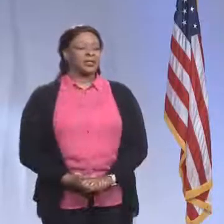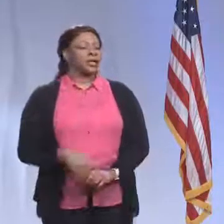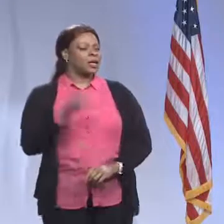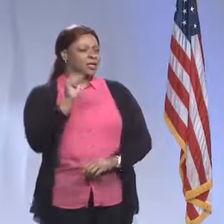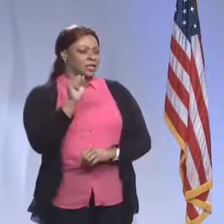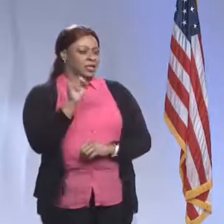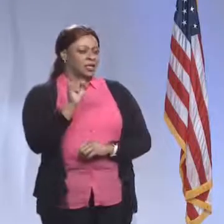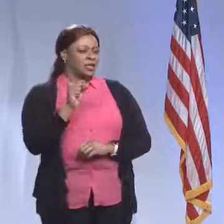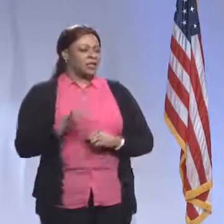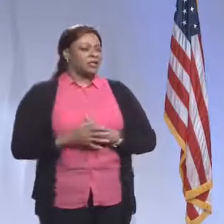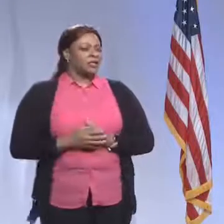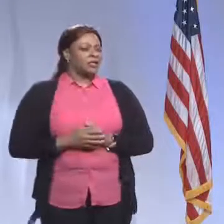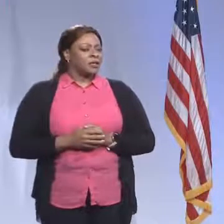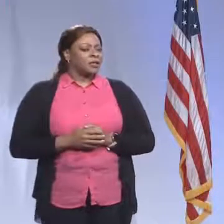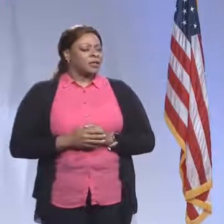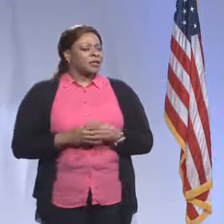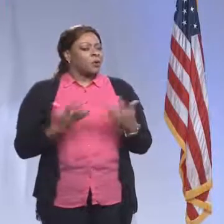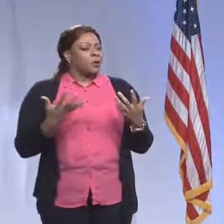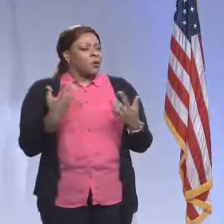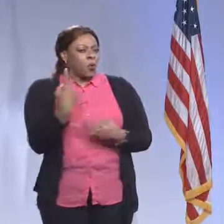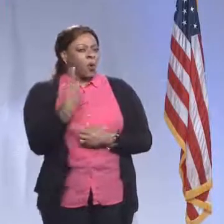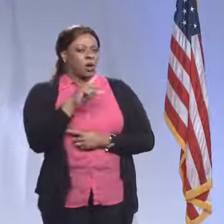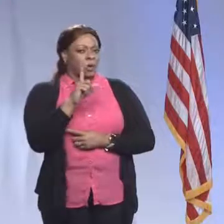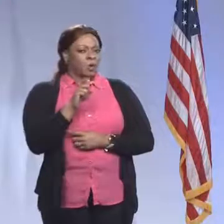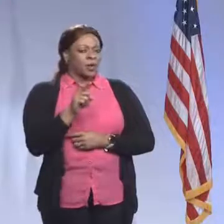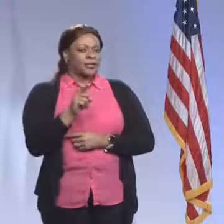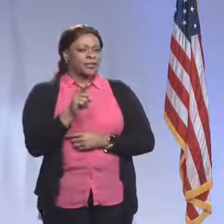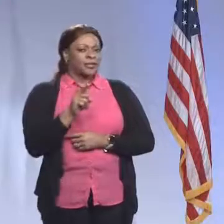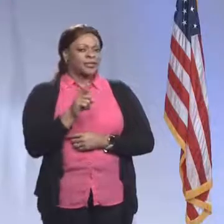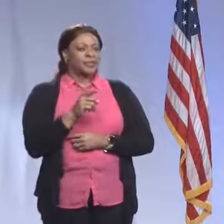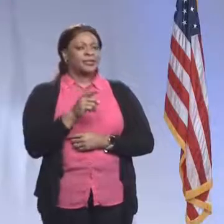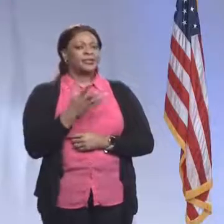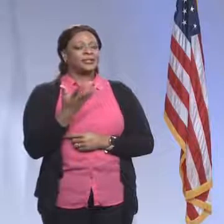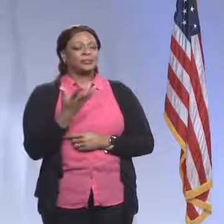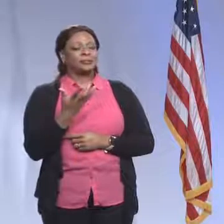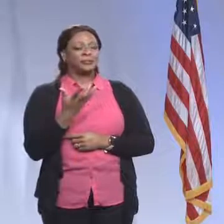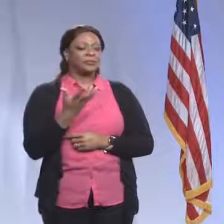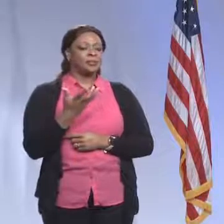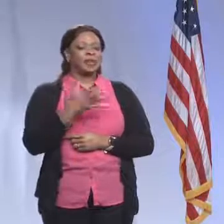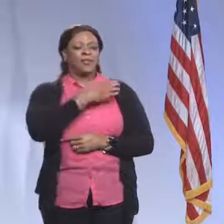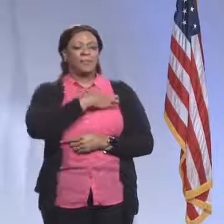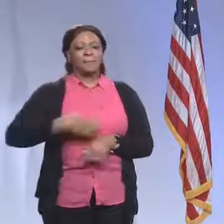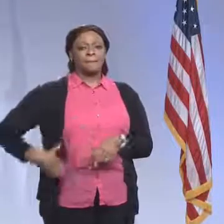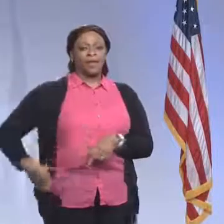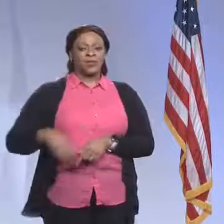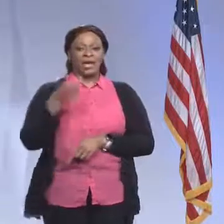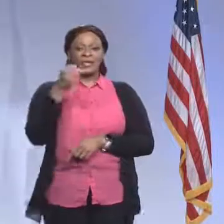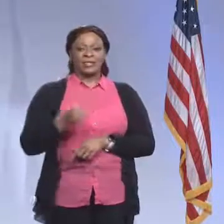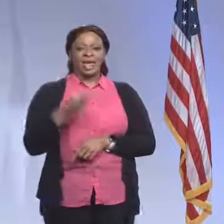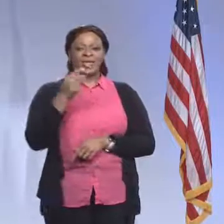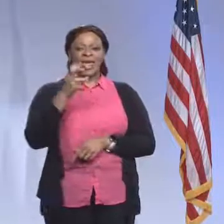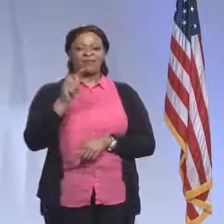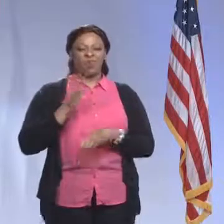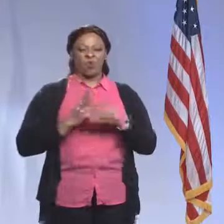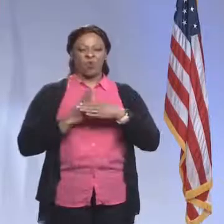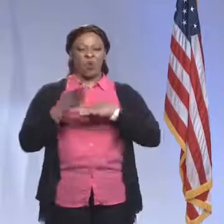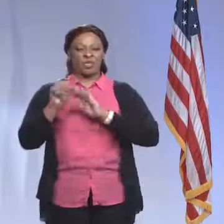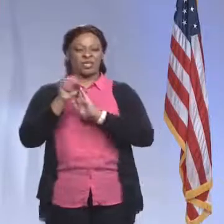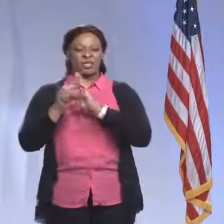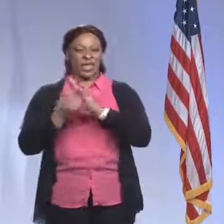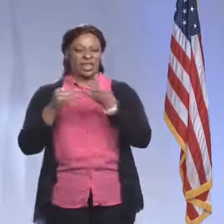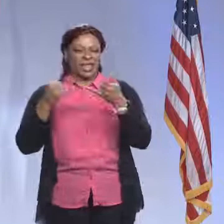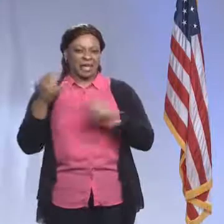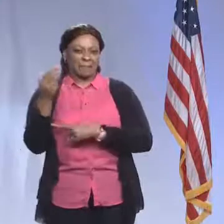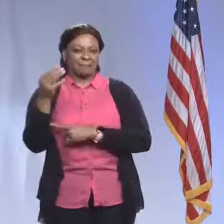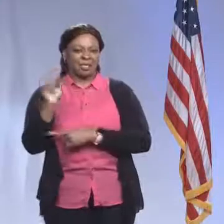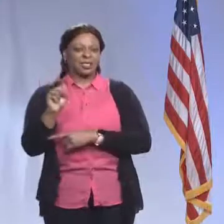Yes, I have just one question, and it involves a quote. The mayor of South Haven, right across the state line,